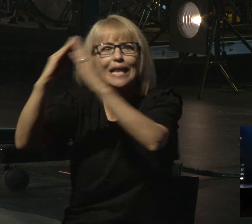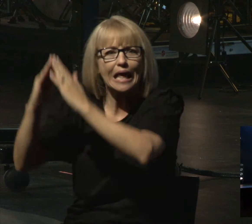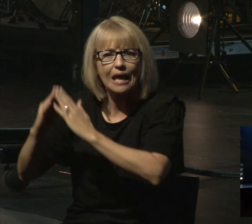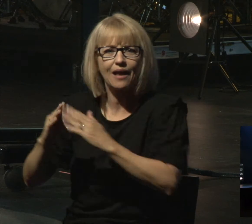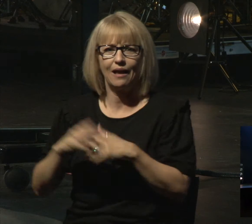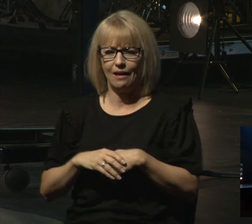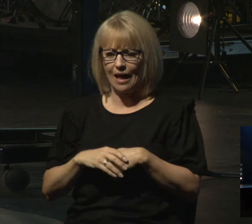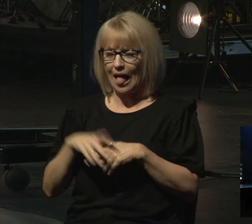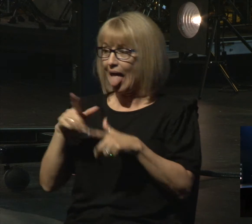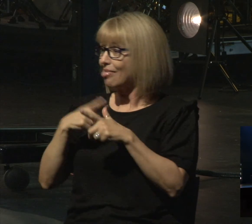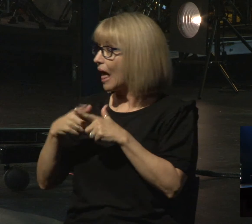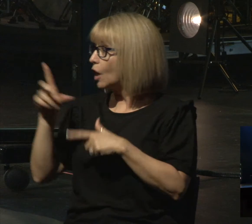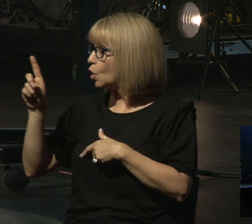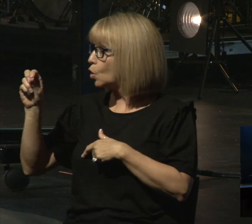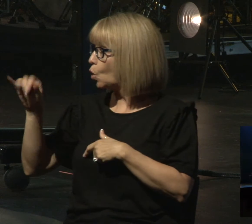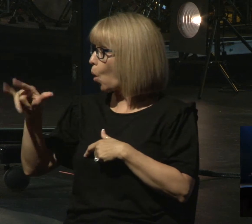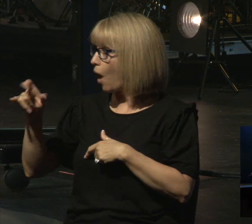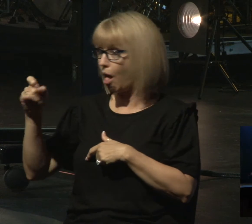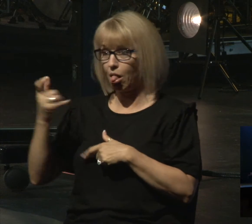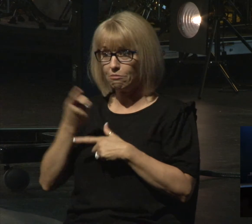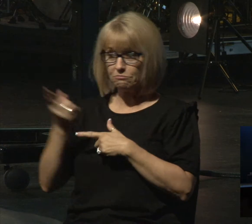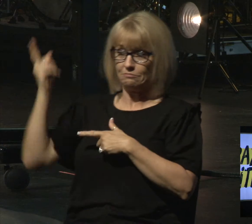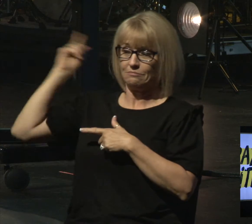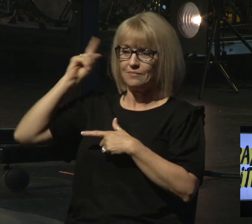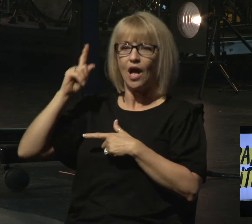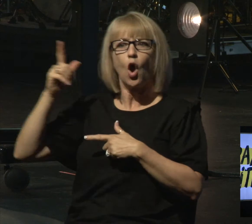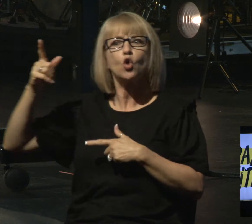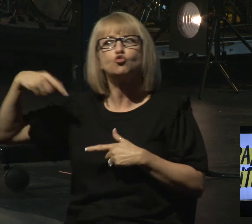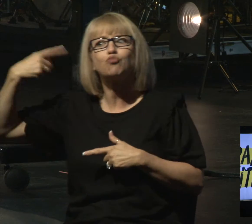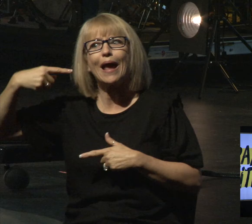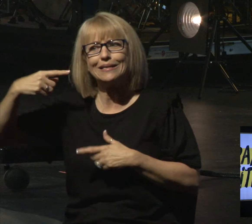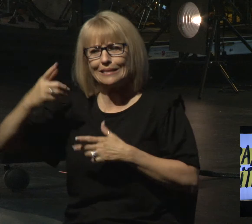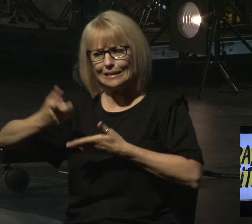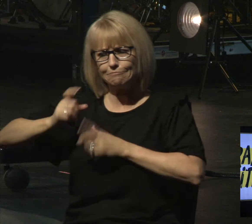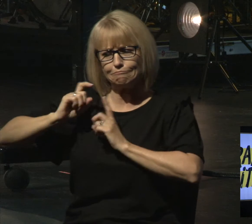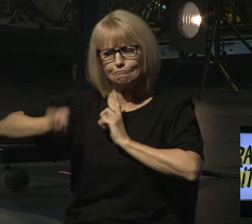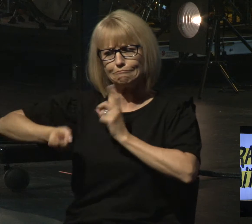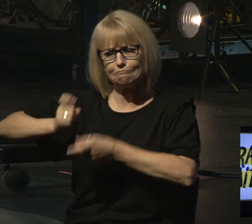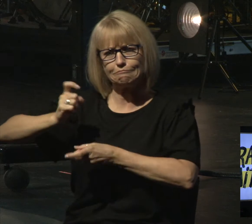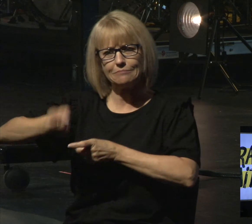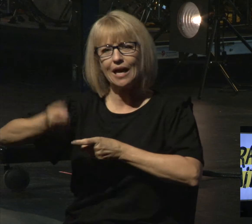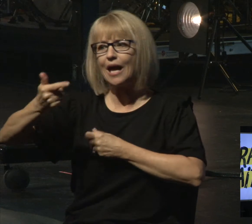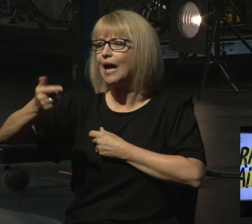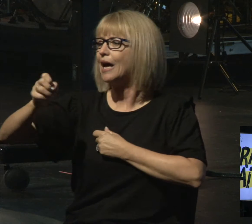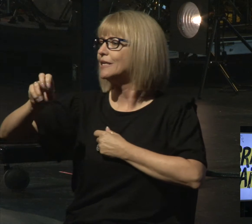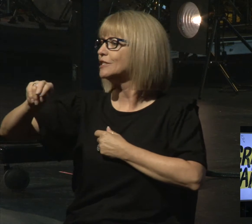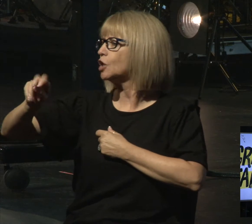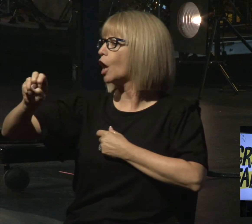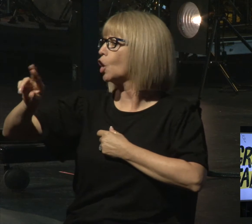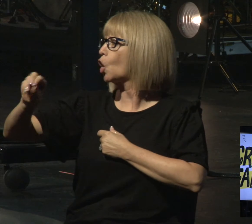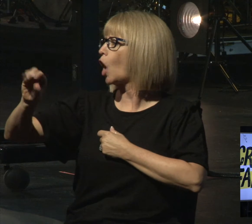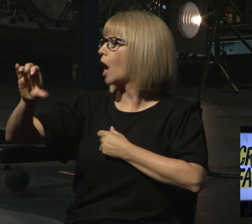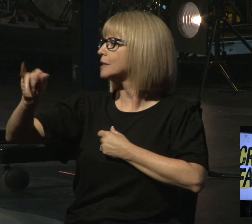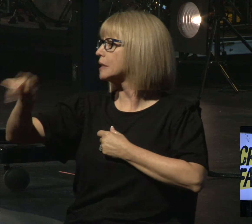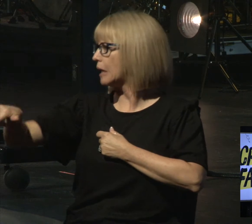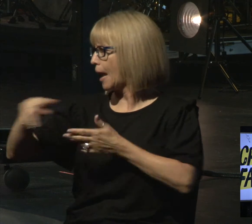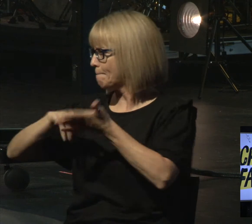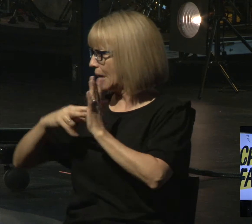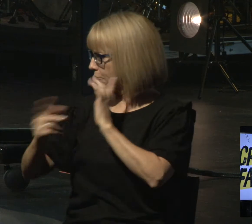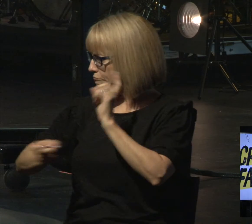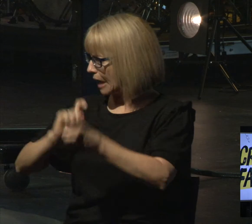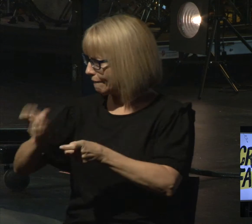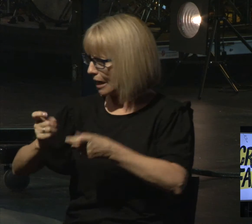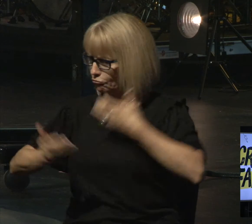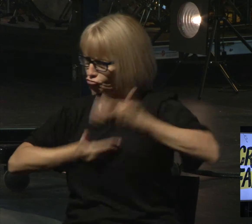crazy generosity and what it looks like to use our finances in a way that bless people around us and bless the kingdom of God, and in